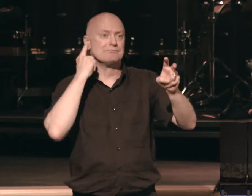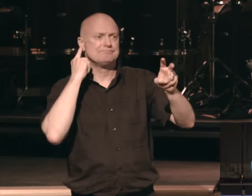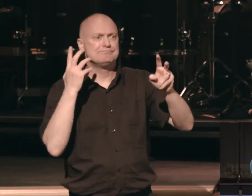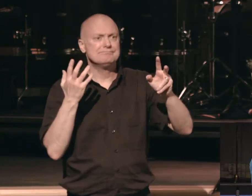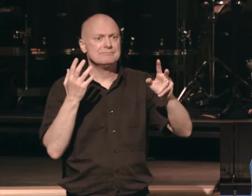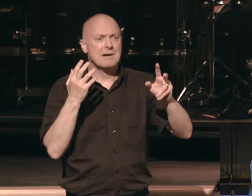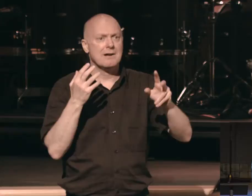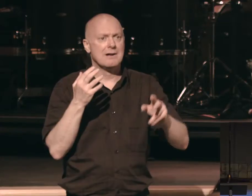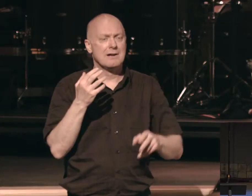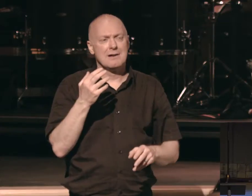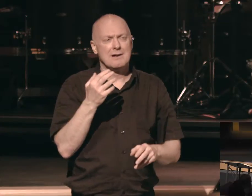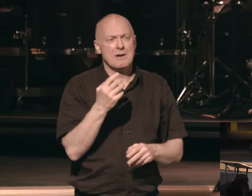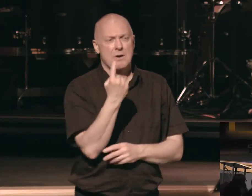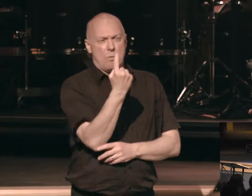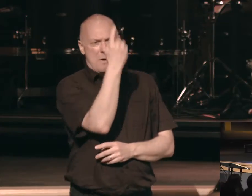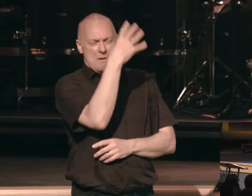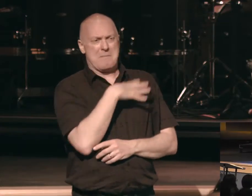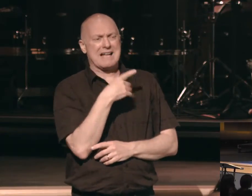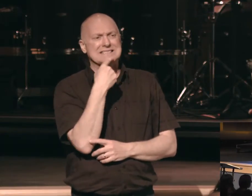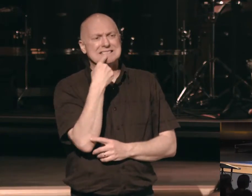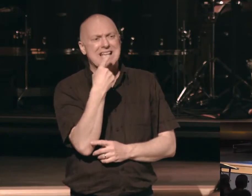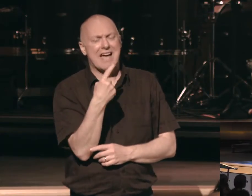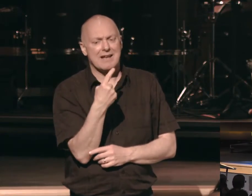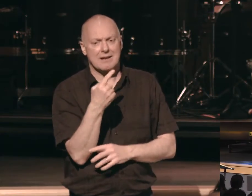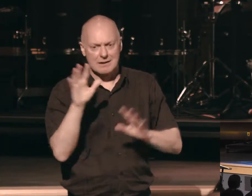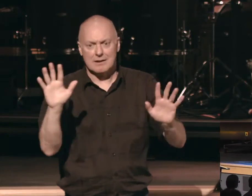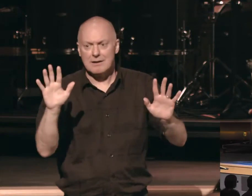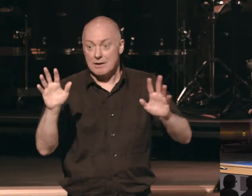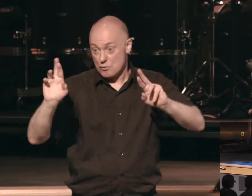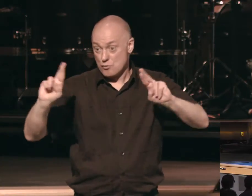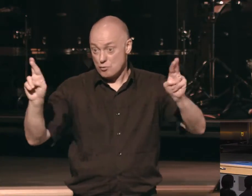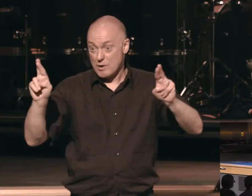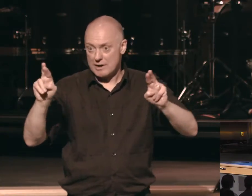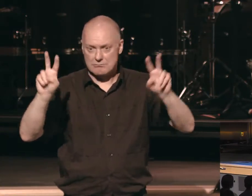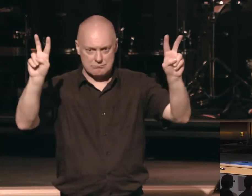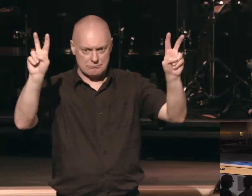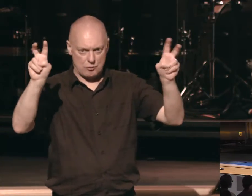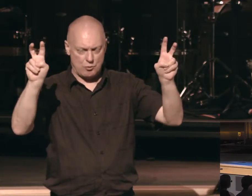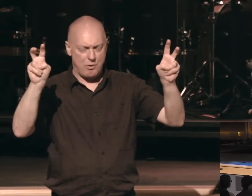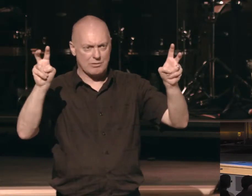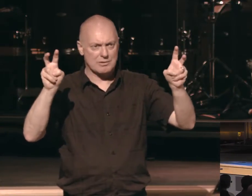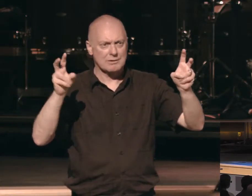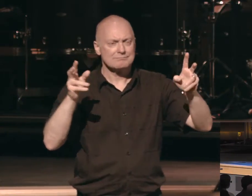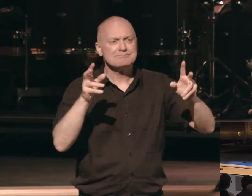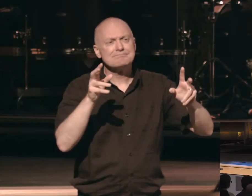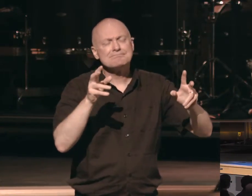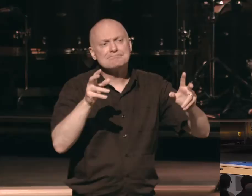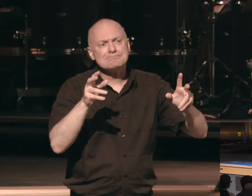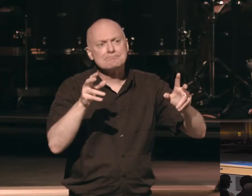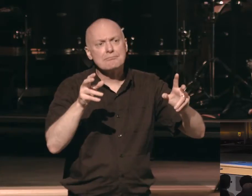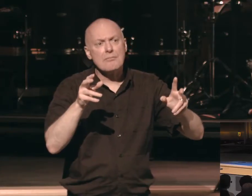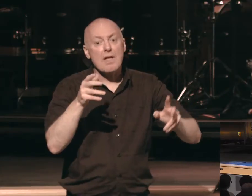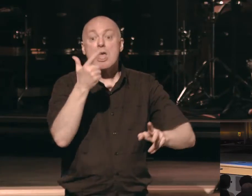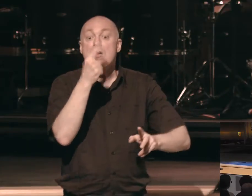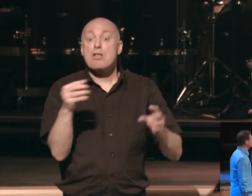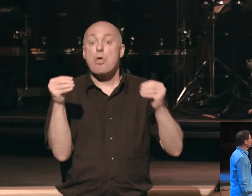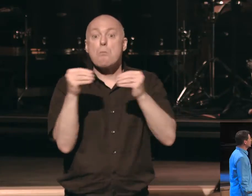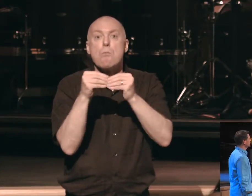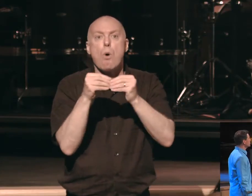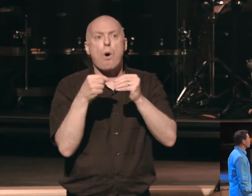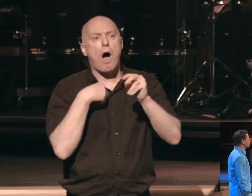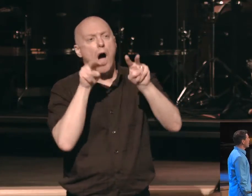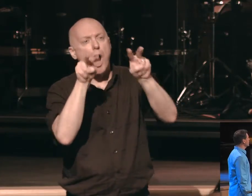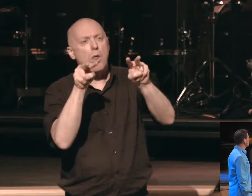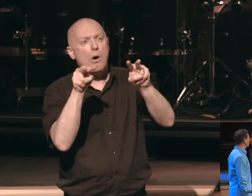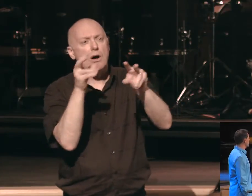certain quote I heard. It turns out it's by Malcolm Muggeridge, and he said this, and this is really the context of where we are in Isaiah. He says,